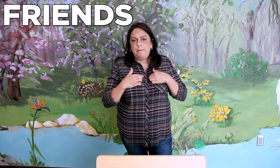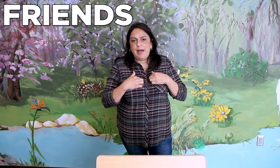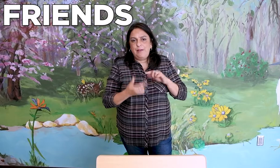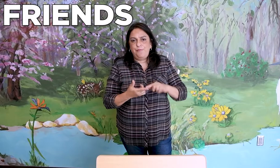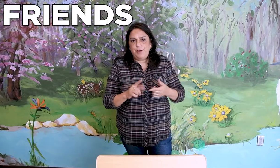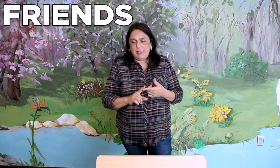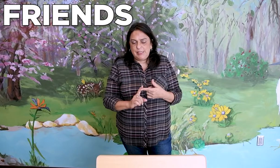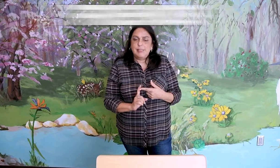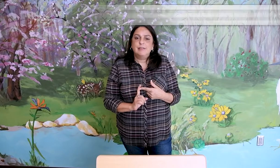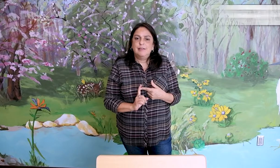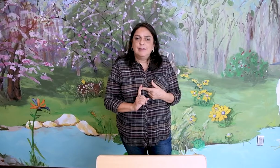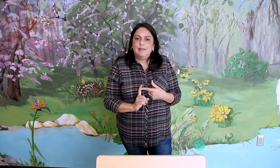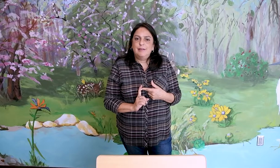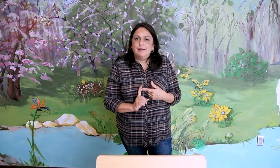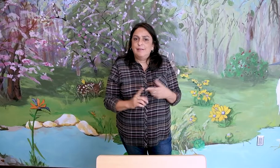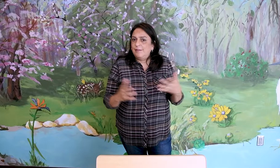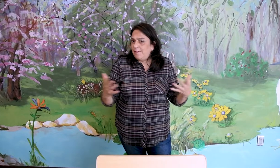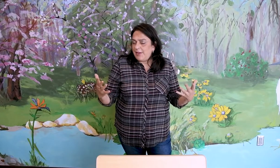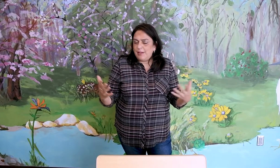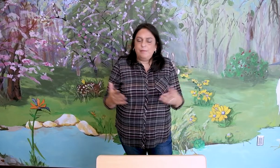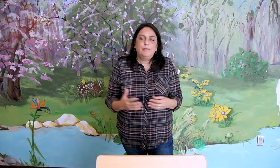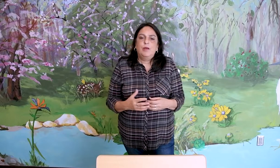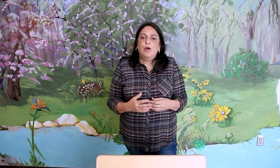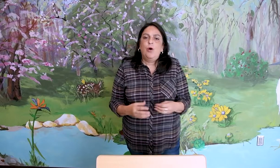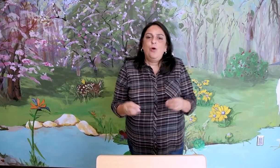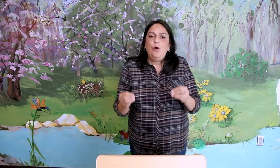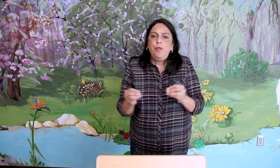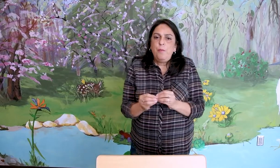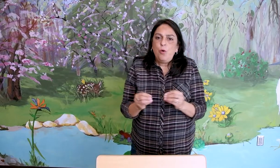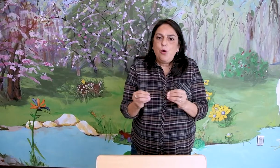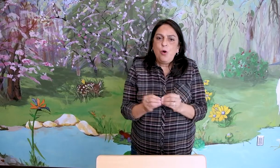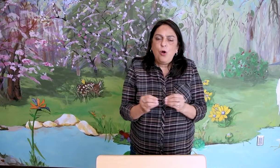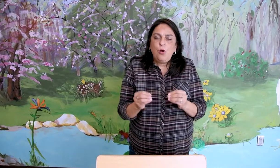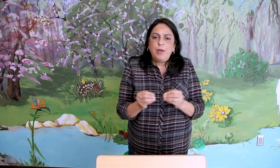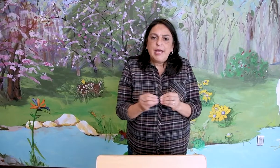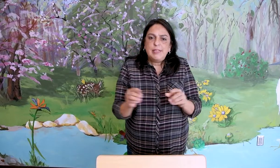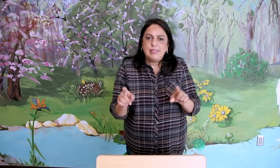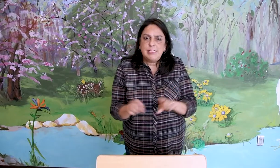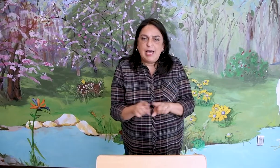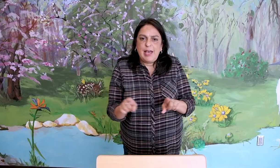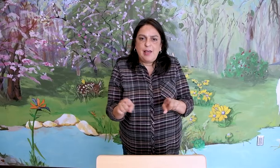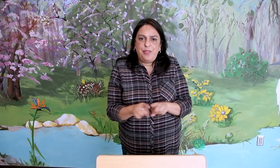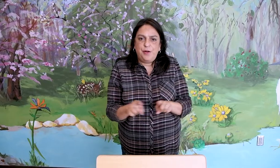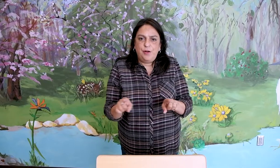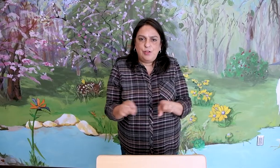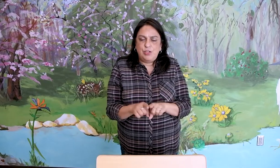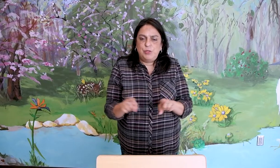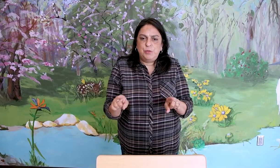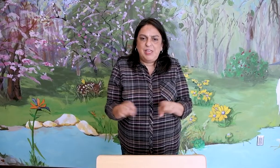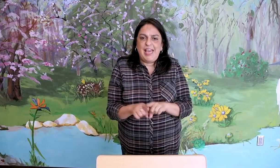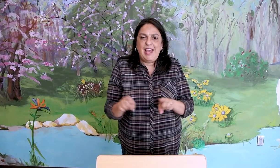my friends. Very good. Oh, the more we get together,